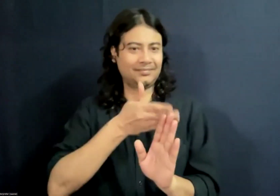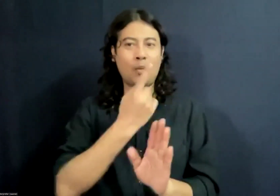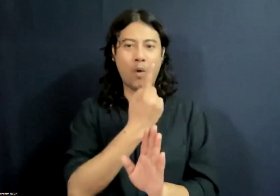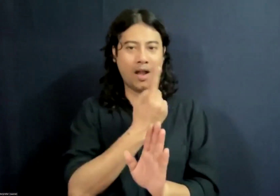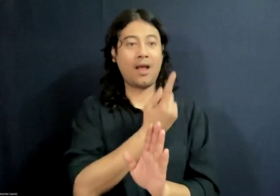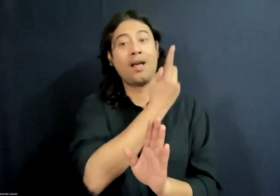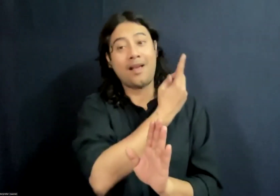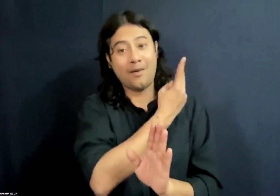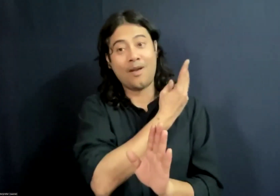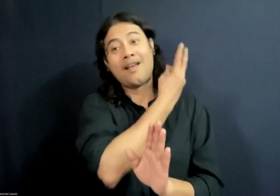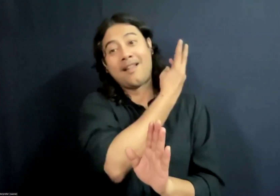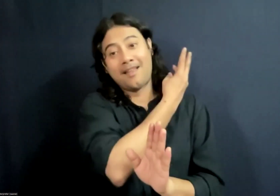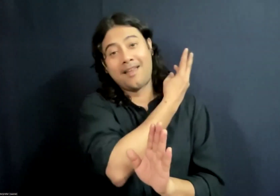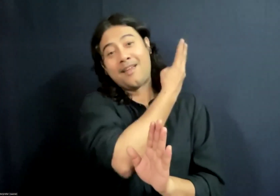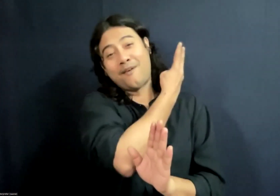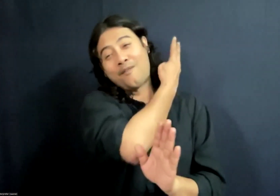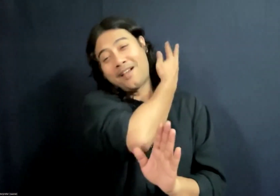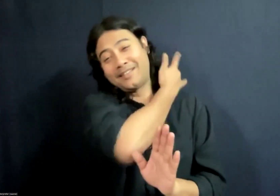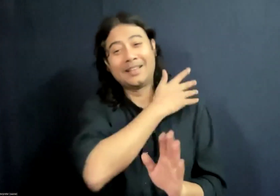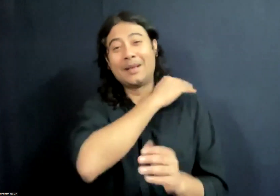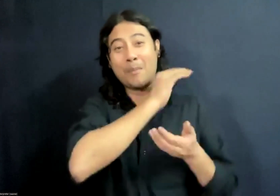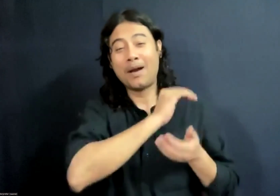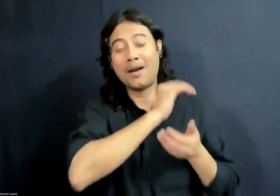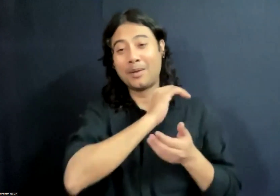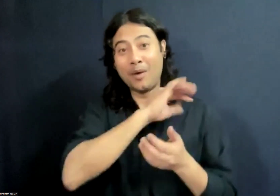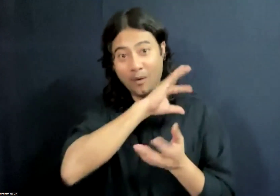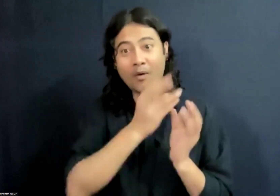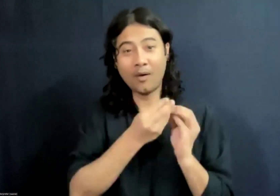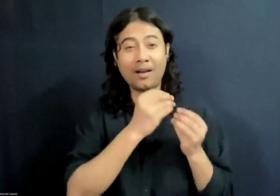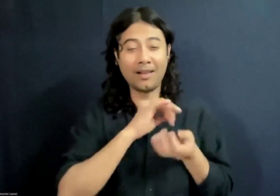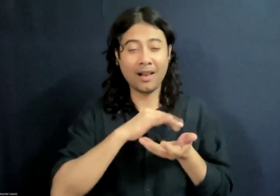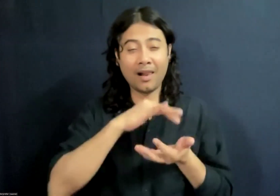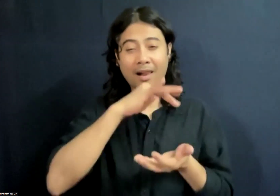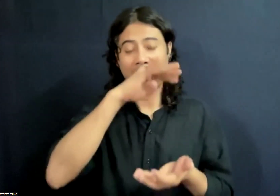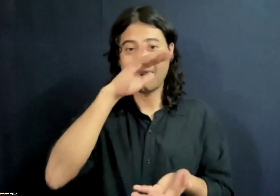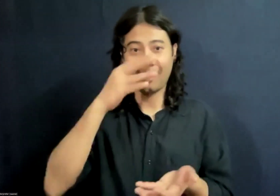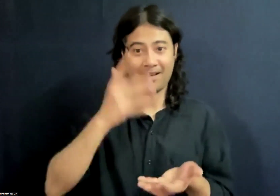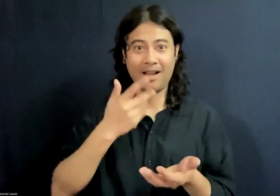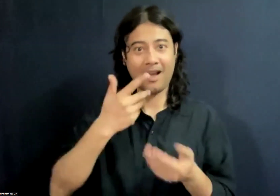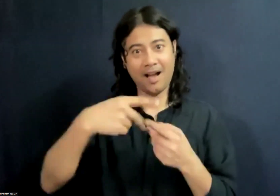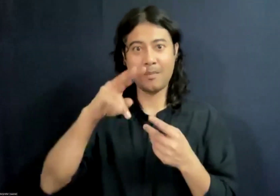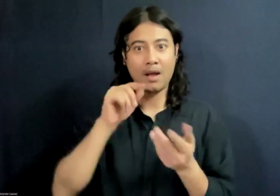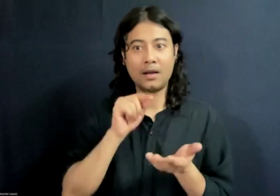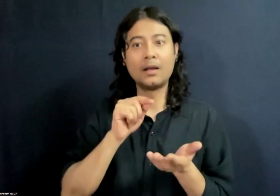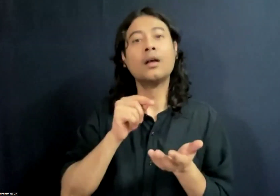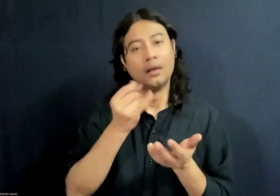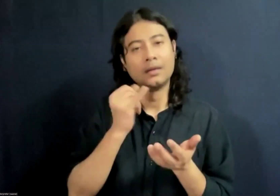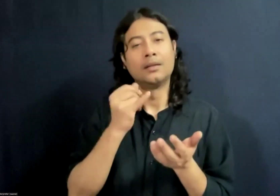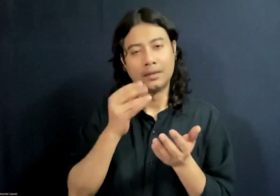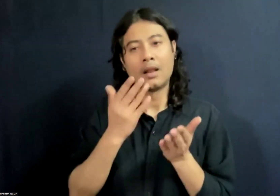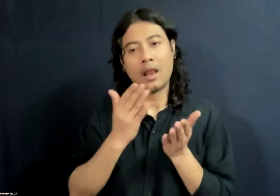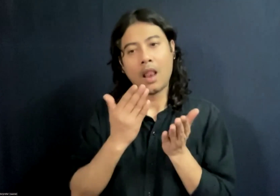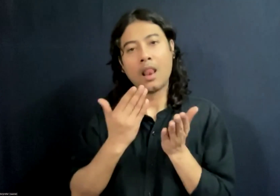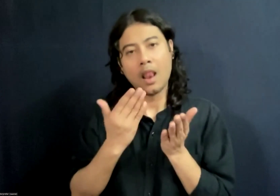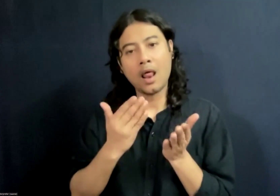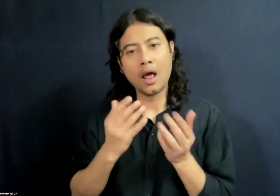learning from this particular nectar of holy name is that Mahaprabhu has given us this name to us. And